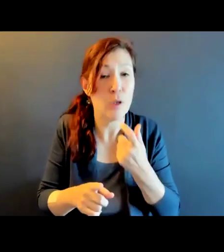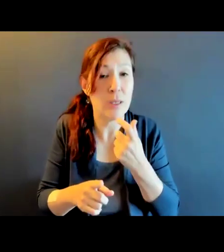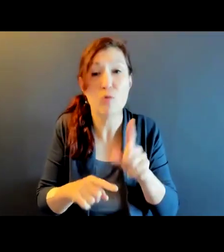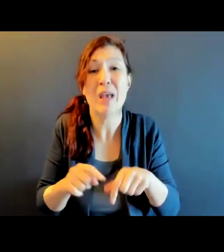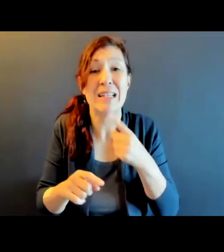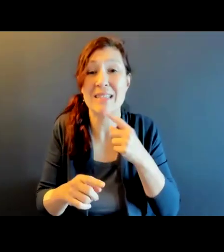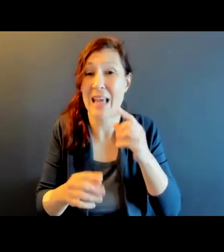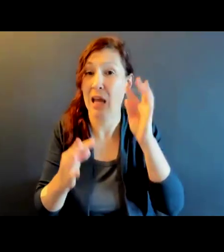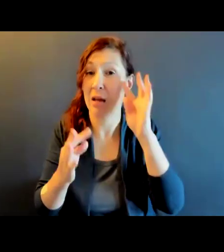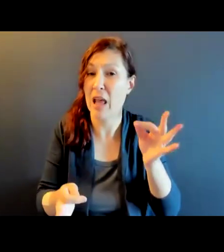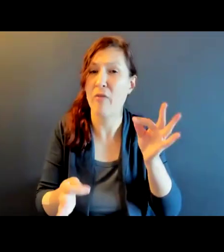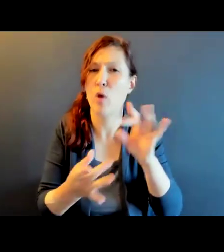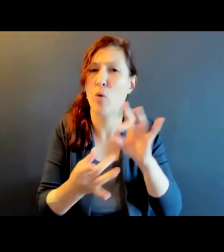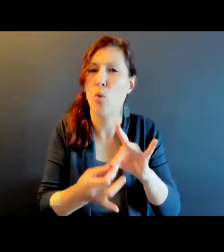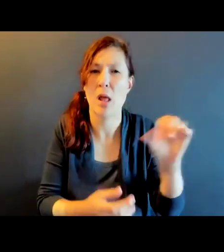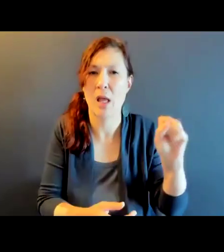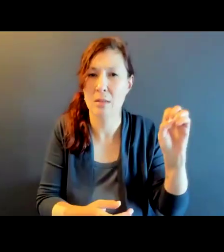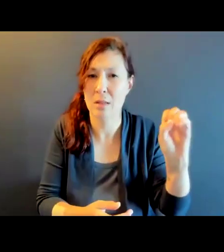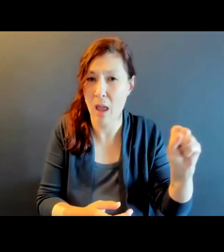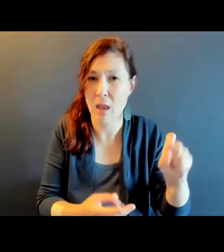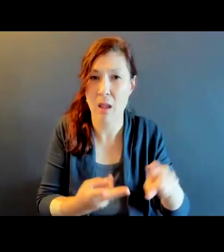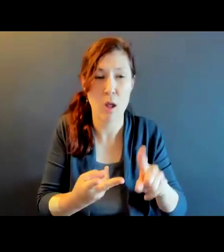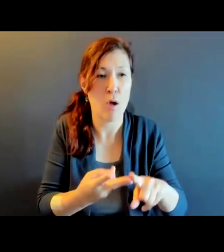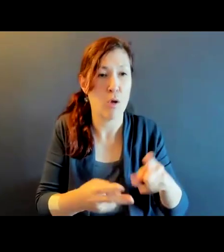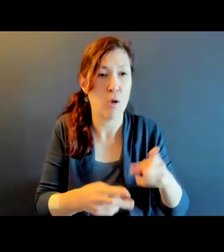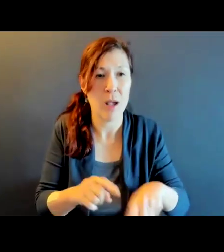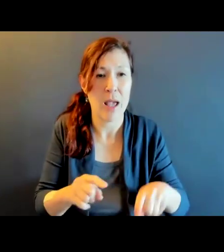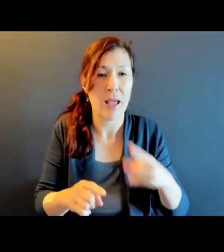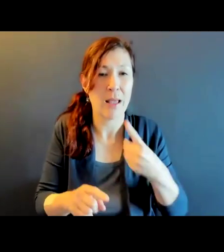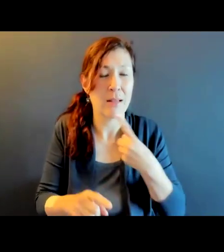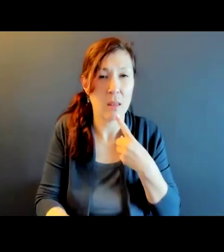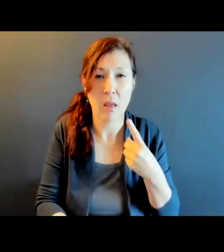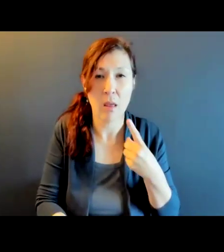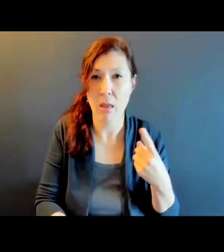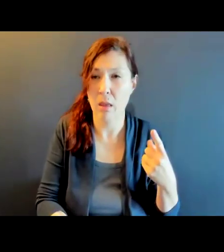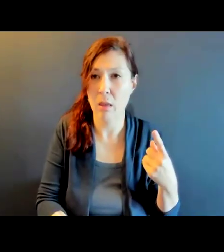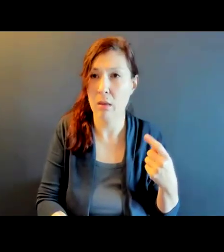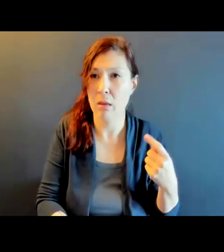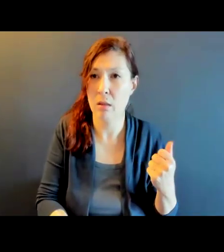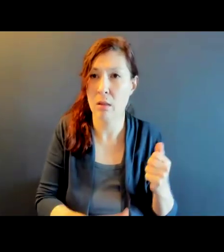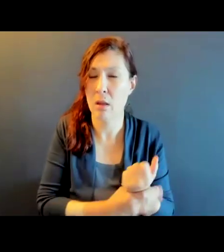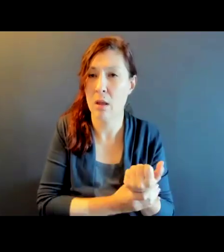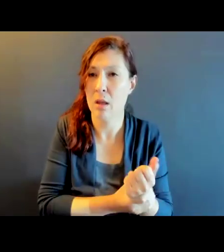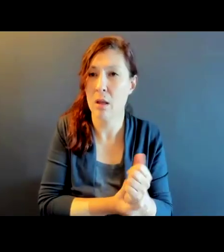determine, because of all these difficulties in